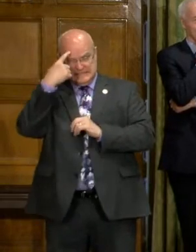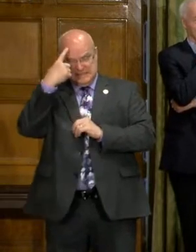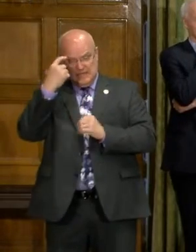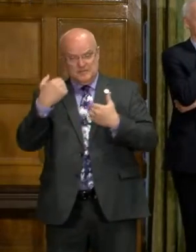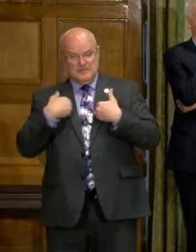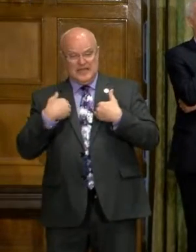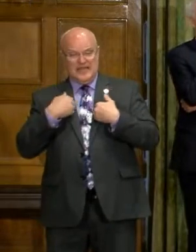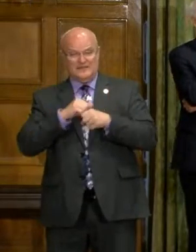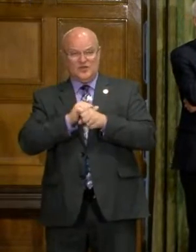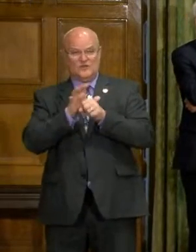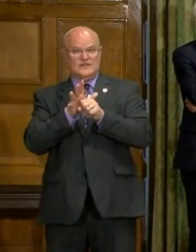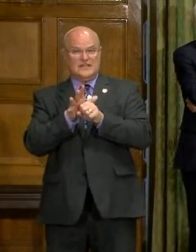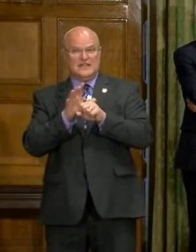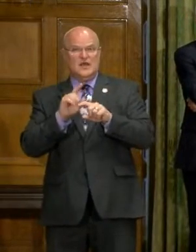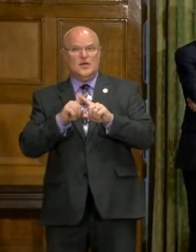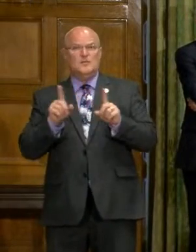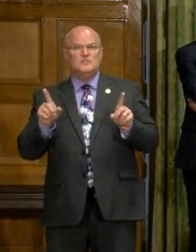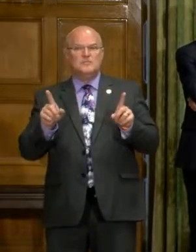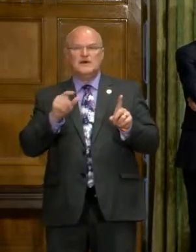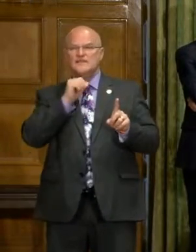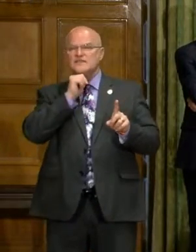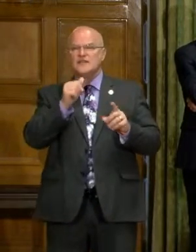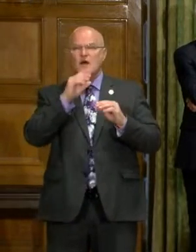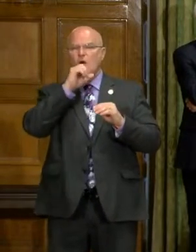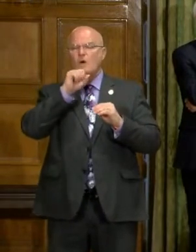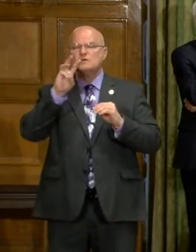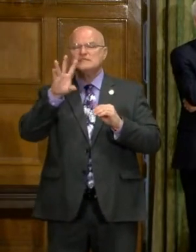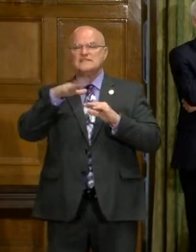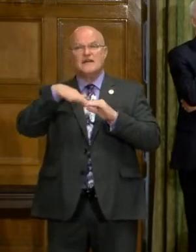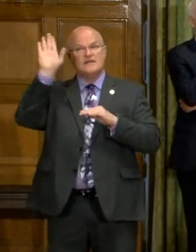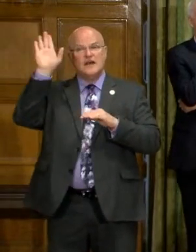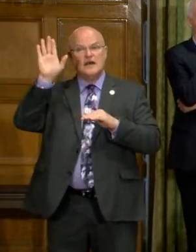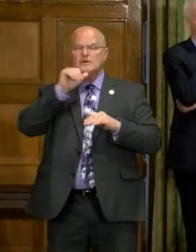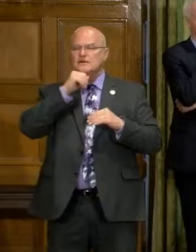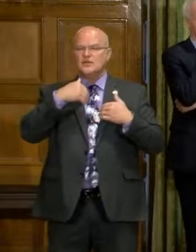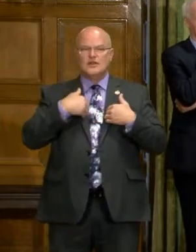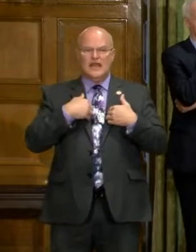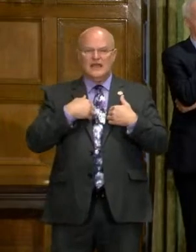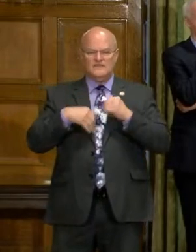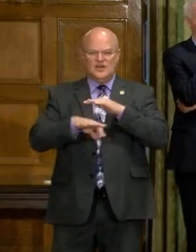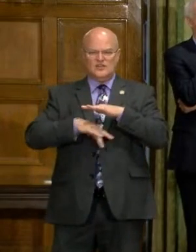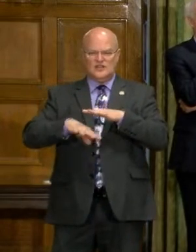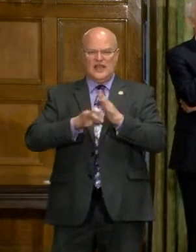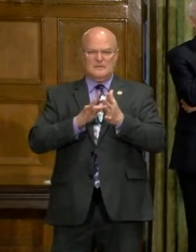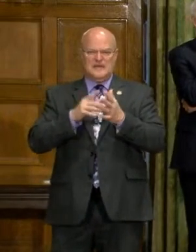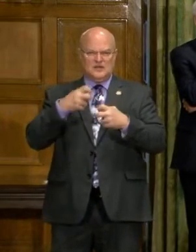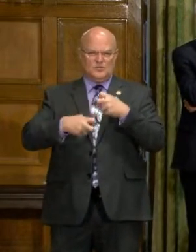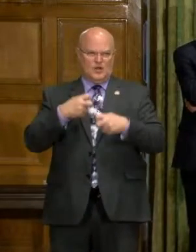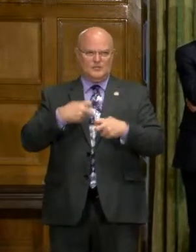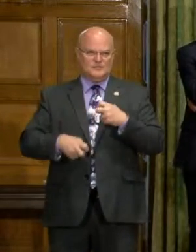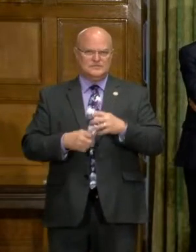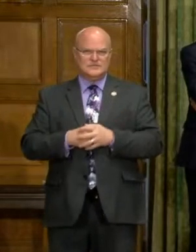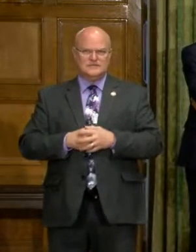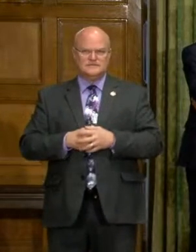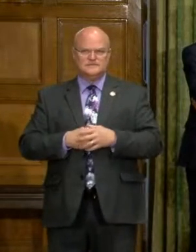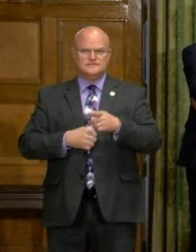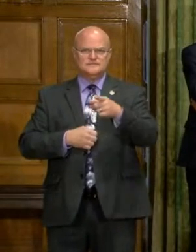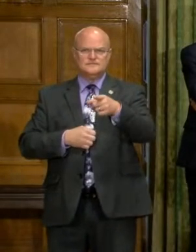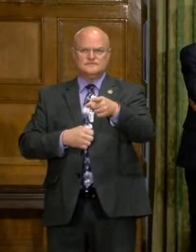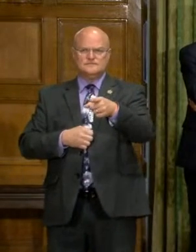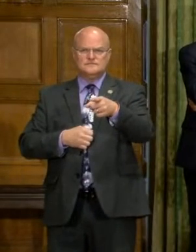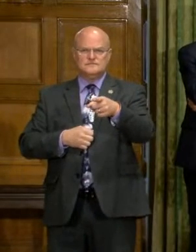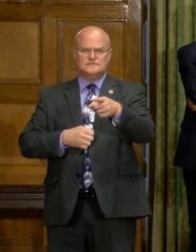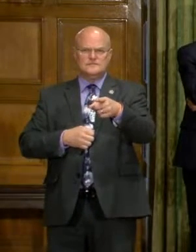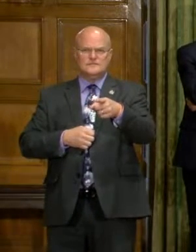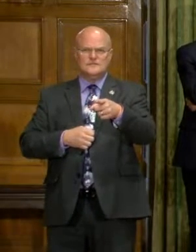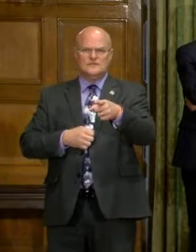suspect may have COVID-19, but they're not over 65. They don't have underlying medical conditions. So I guess why not allow